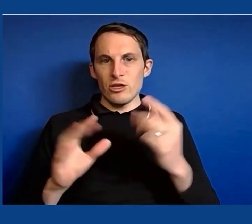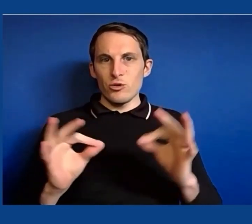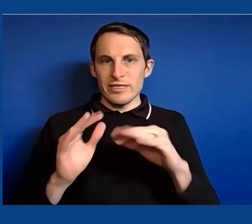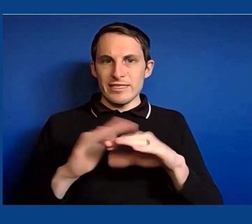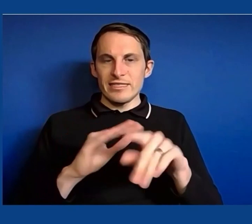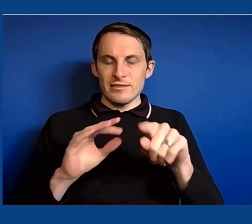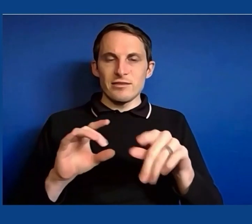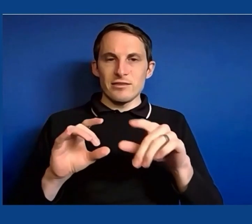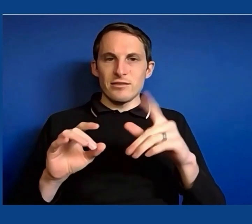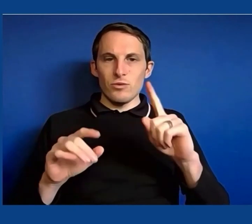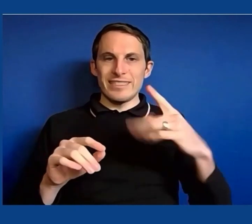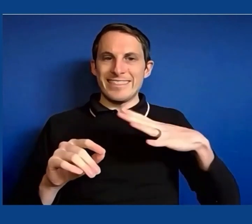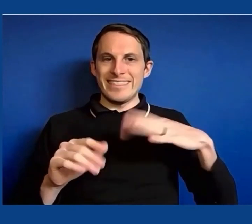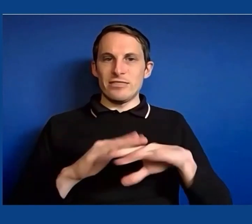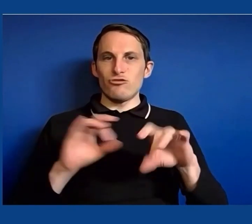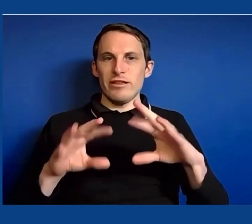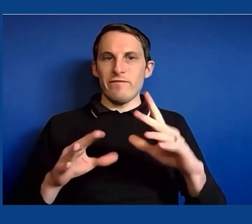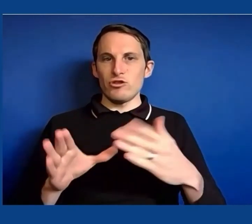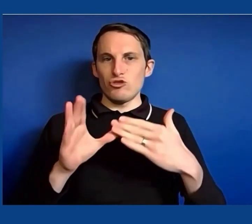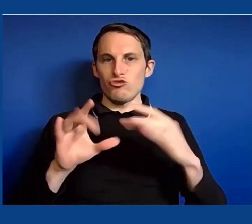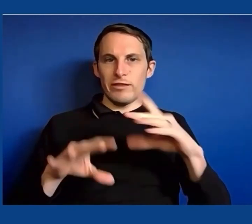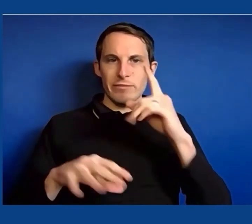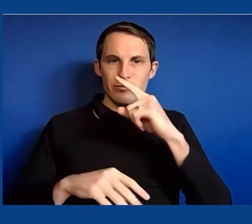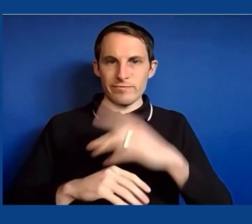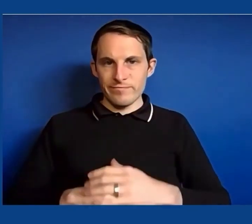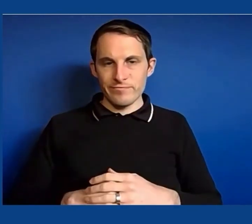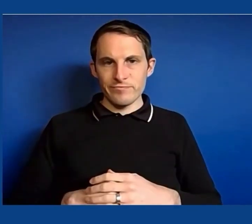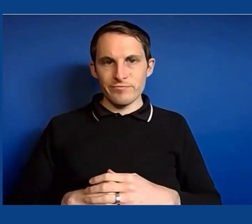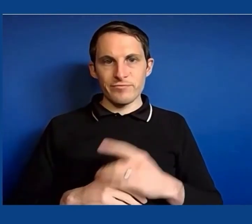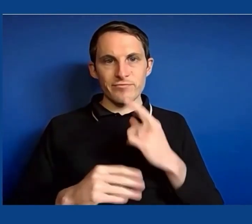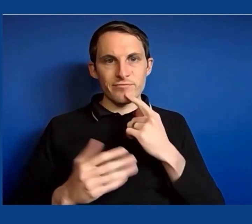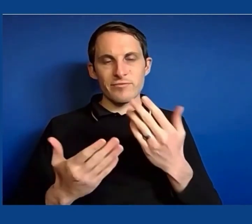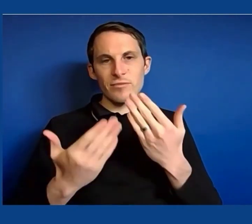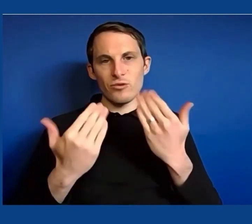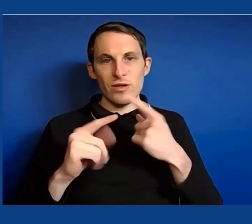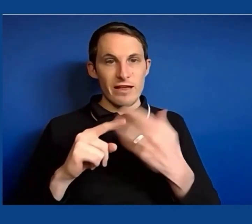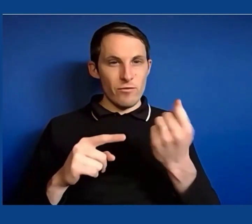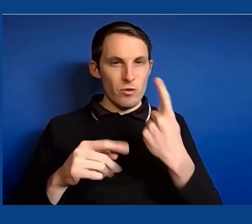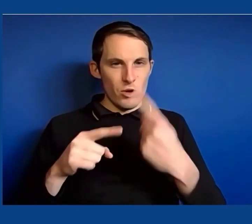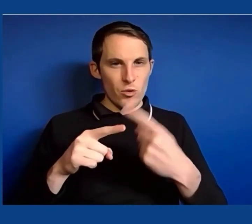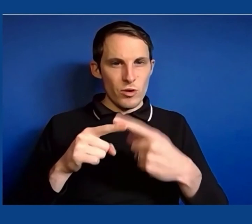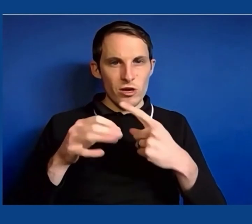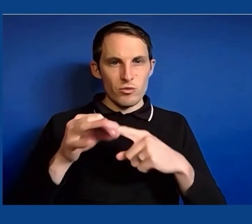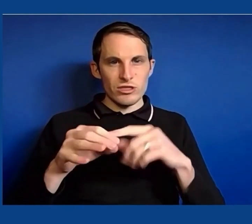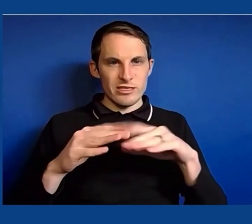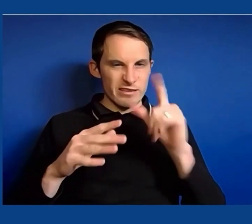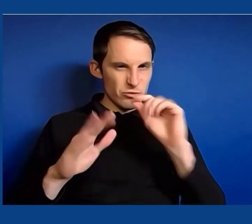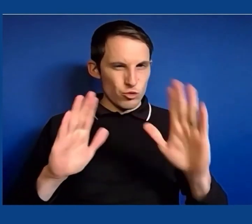Australians. Yeah, cool. And that feeds into a quick question, I guess, if you just give a couple of words on